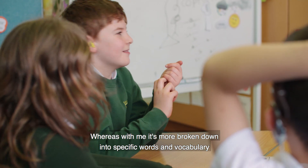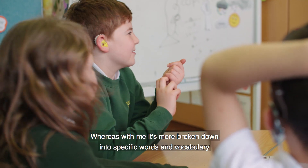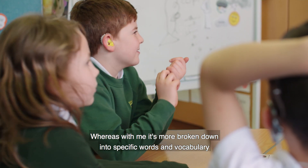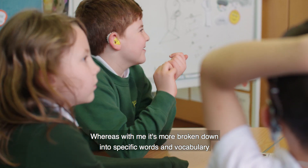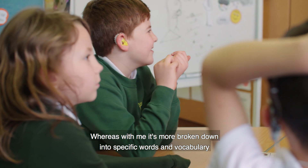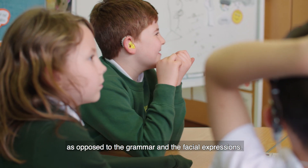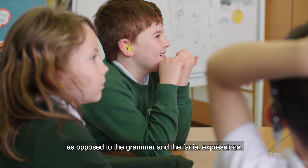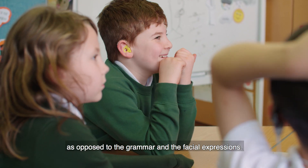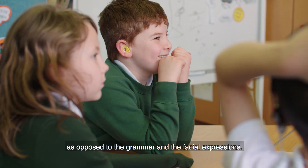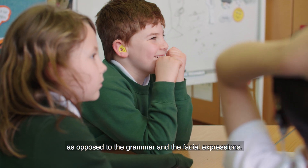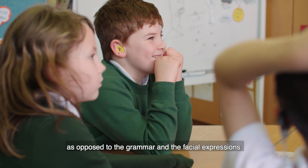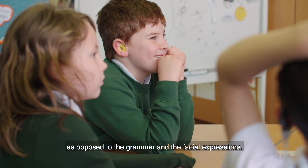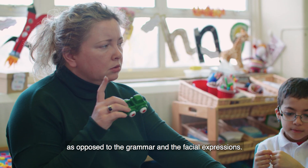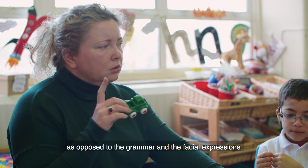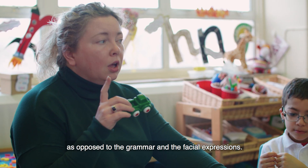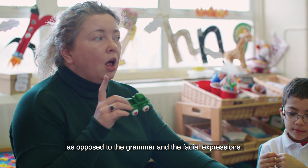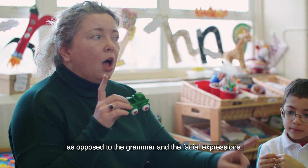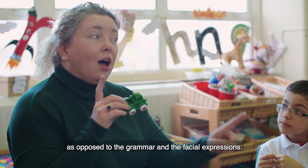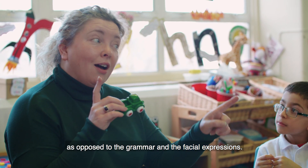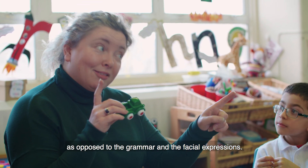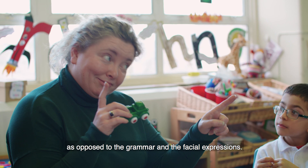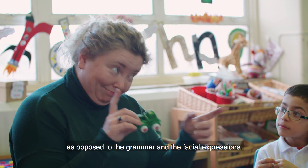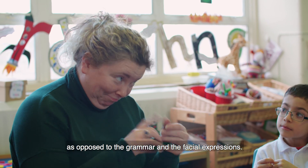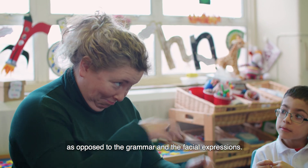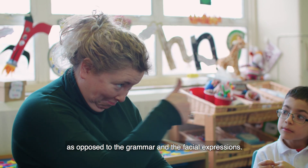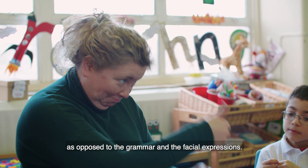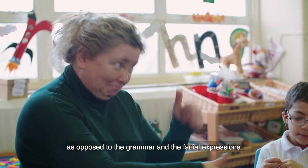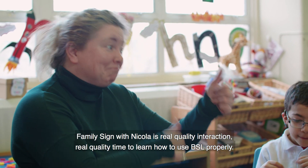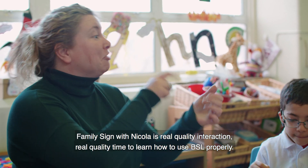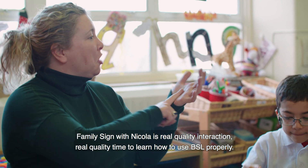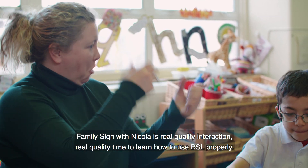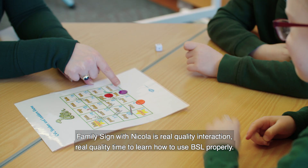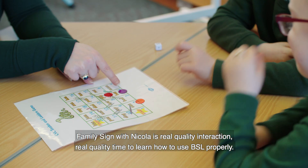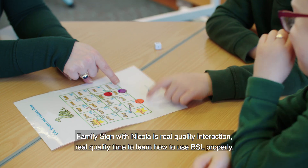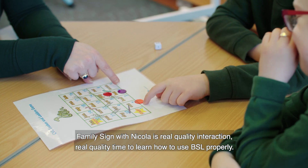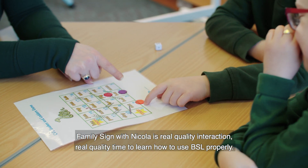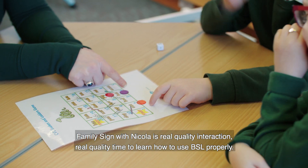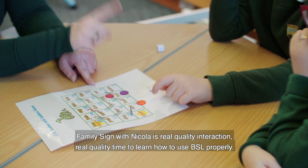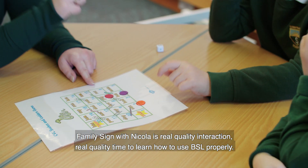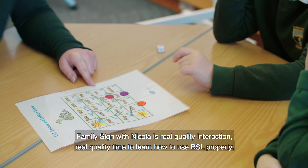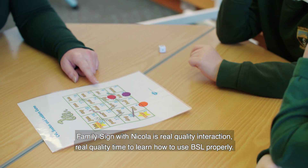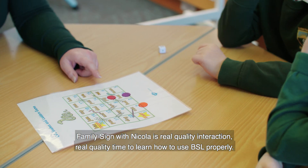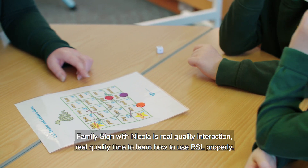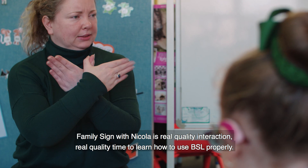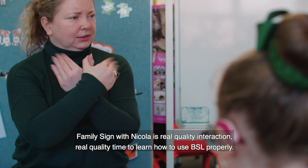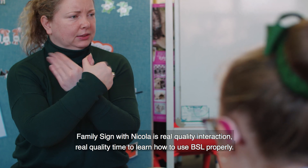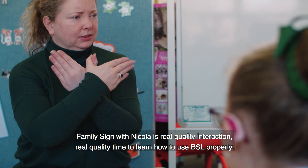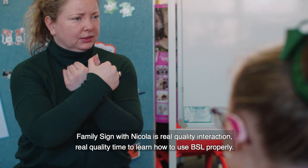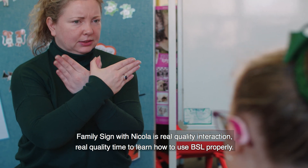vocabulary as opposed to the grammar and the facial expressions. Family sign with Nicola is real quality interaction, real